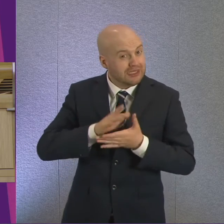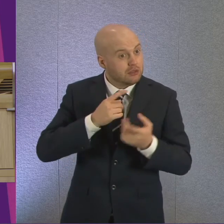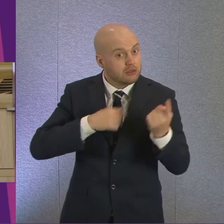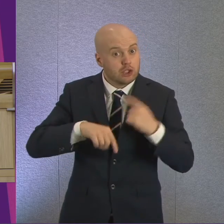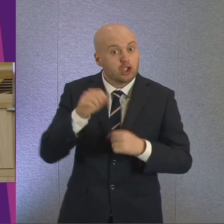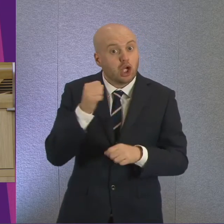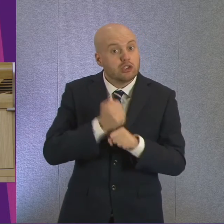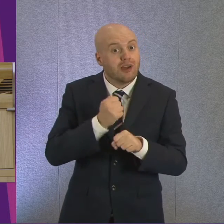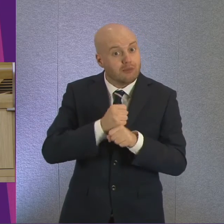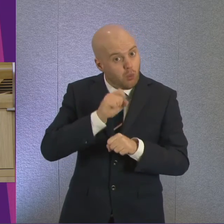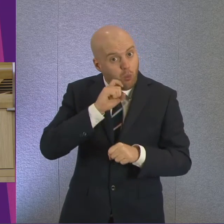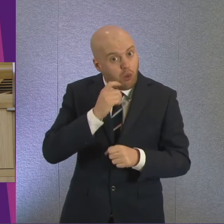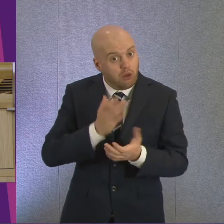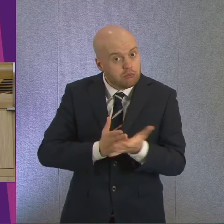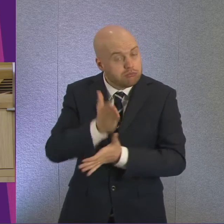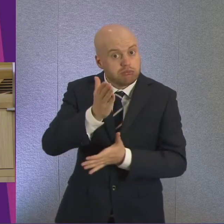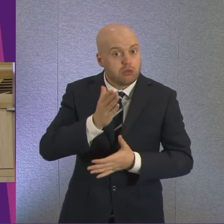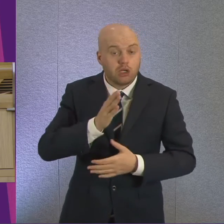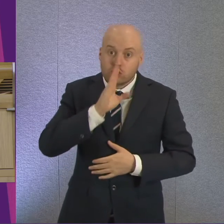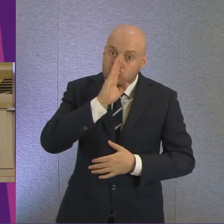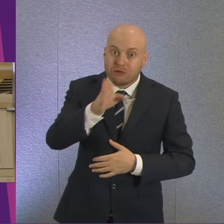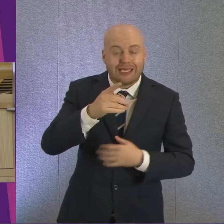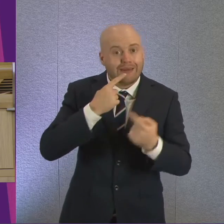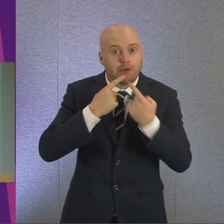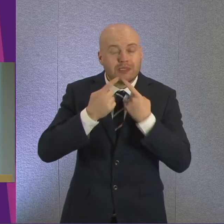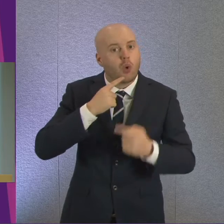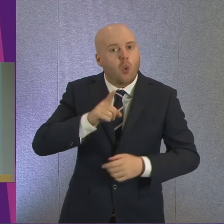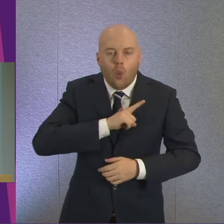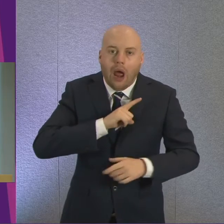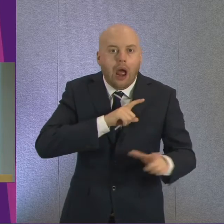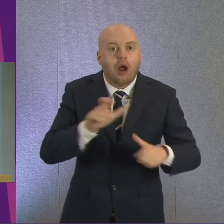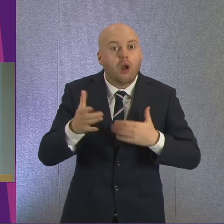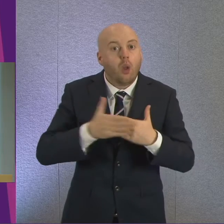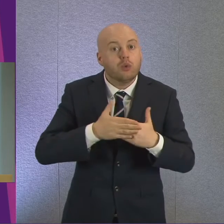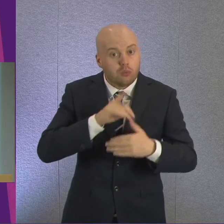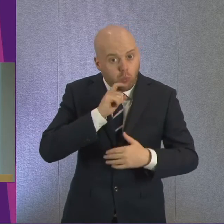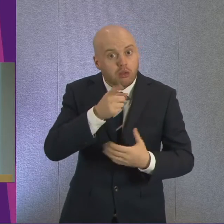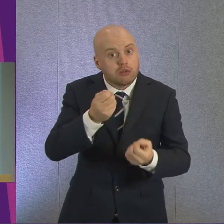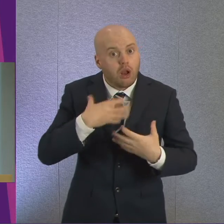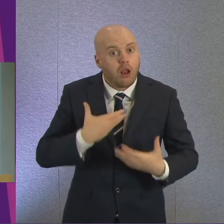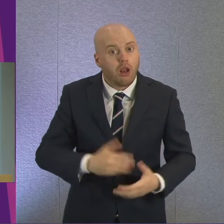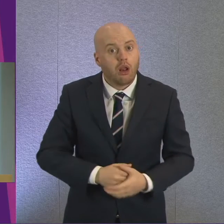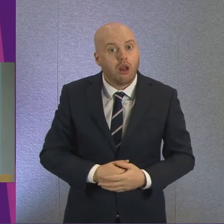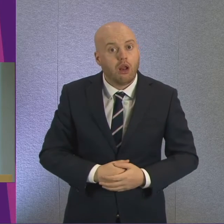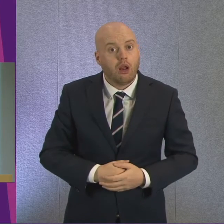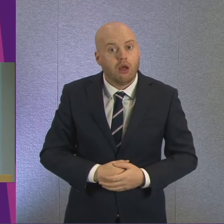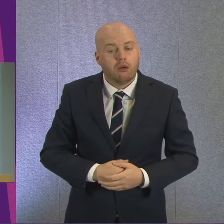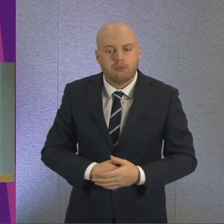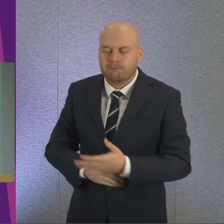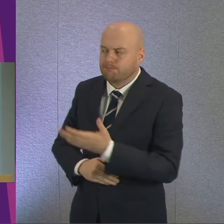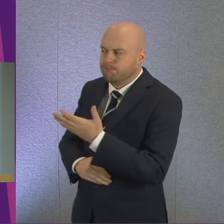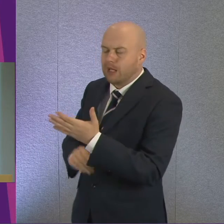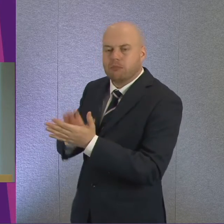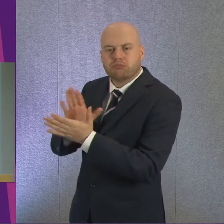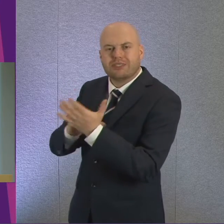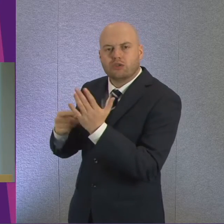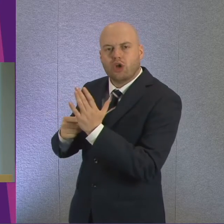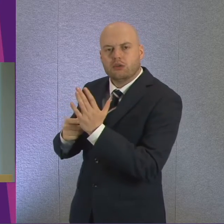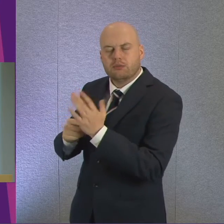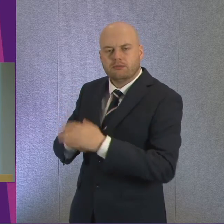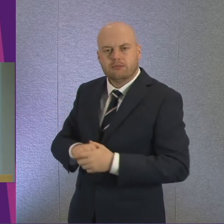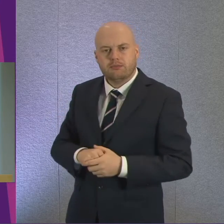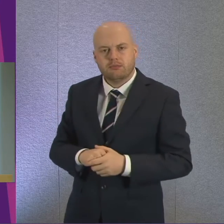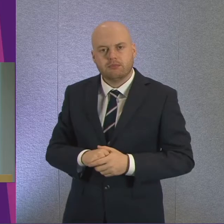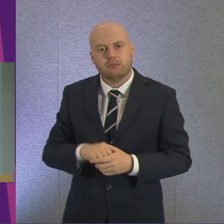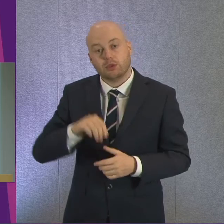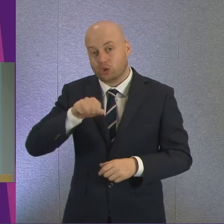about the rationale behind any such divergence? Minister. So the Scottish Government will be very clear about the need for